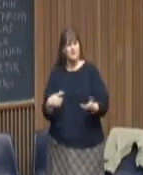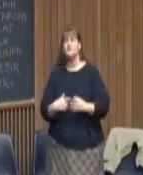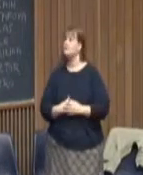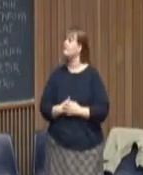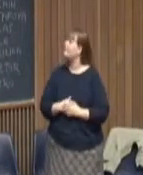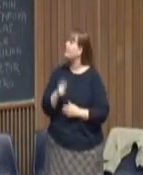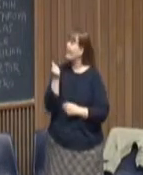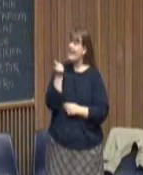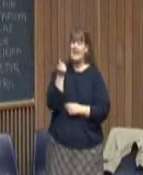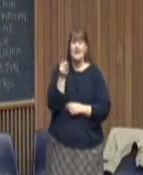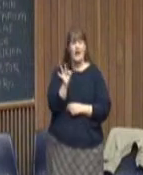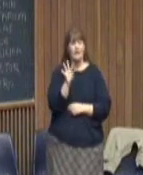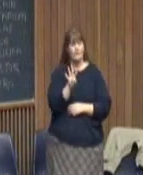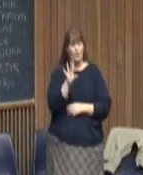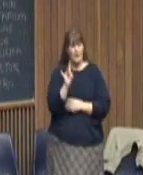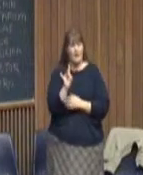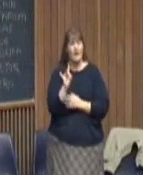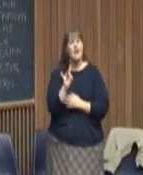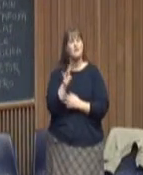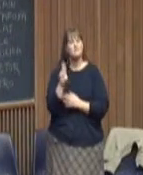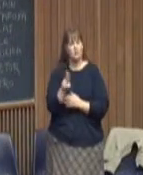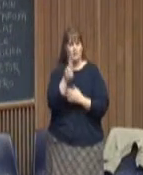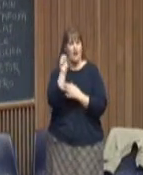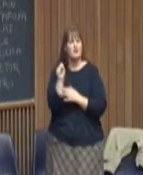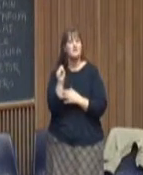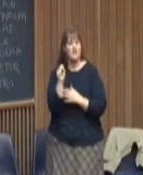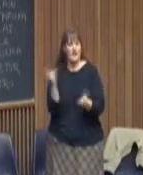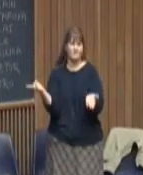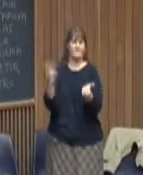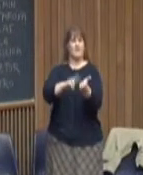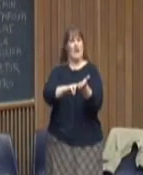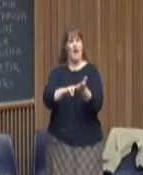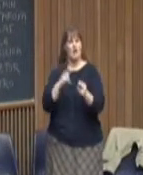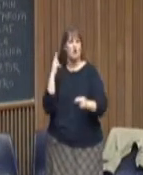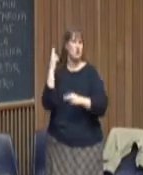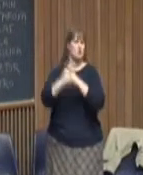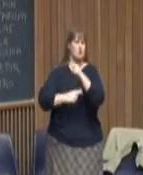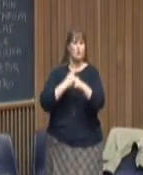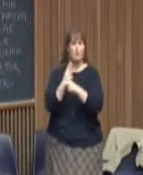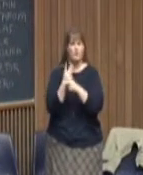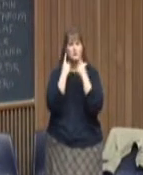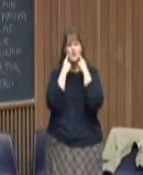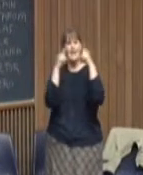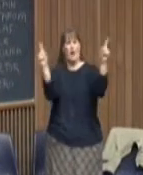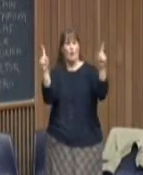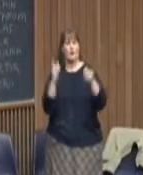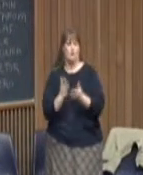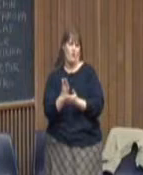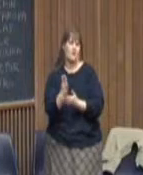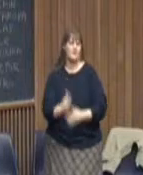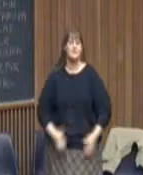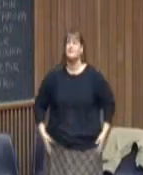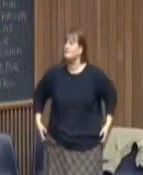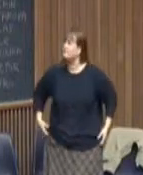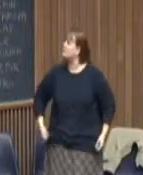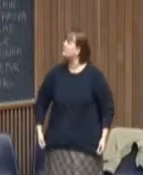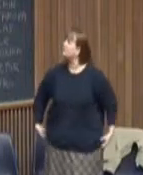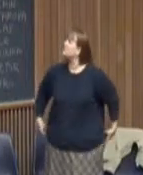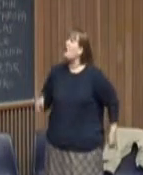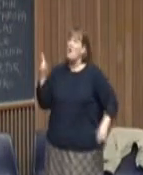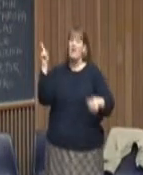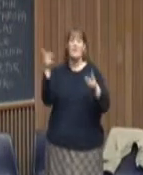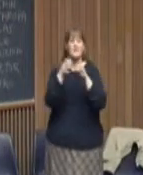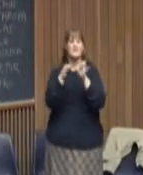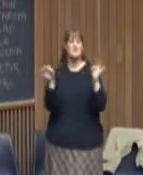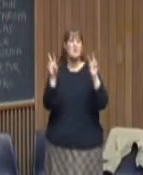1948, the United States signed the Universal Declaration of Rights. So this is a quote by